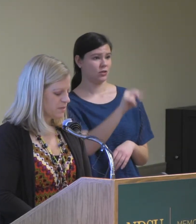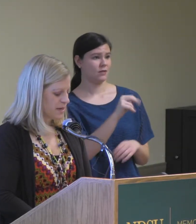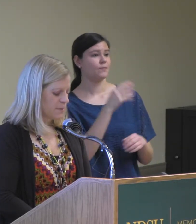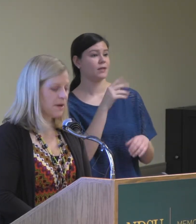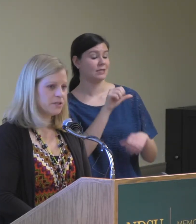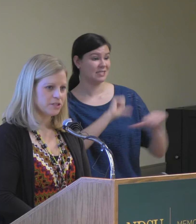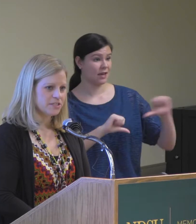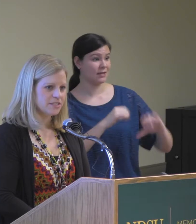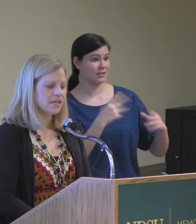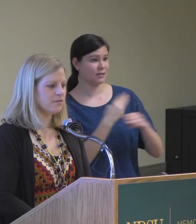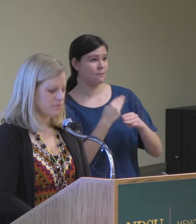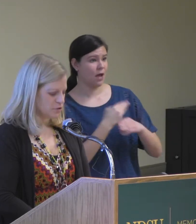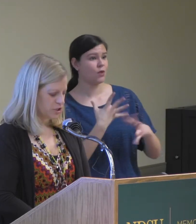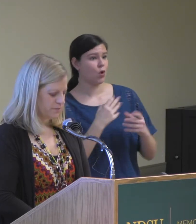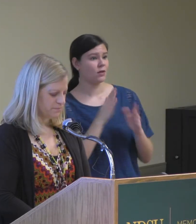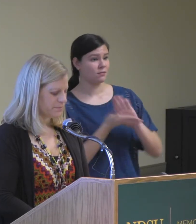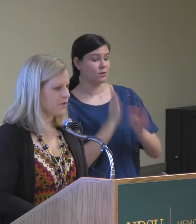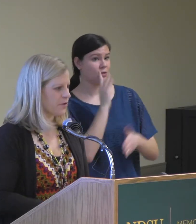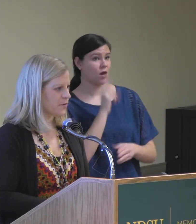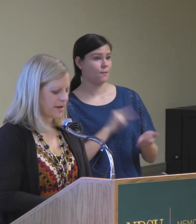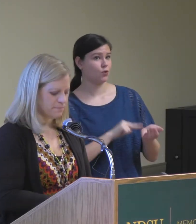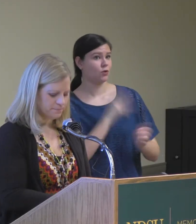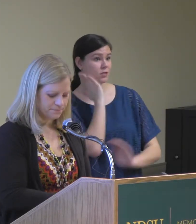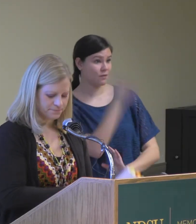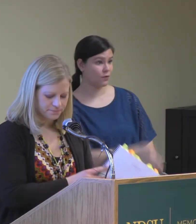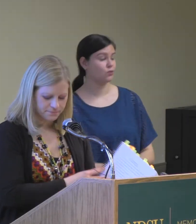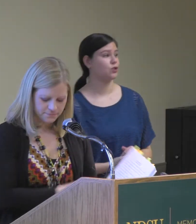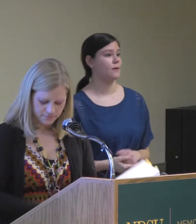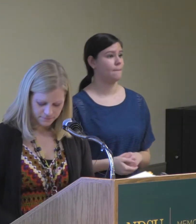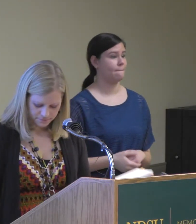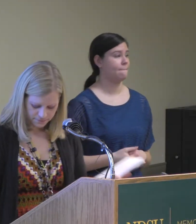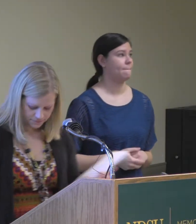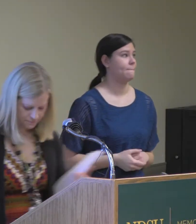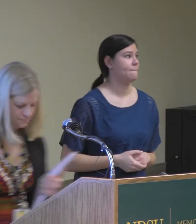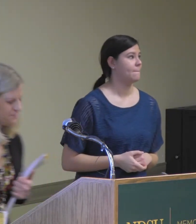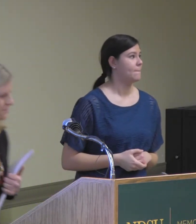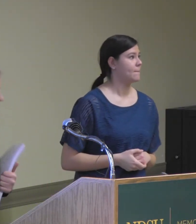wants to become a nurse in the future. Kokab.